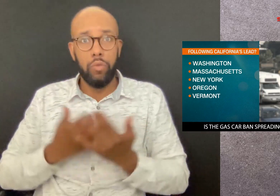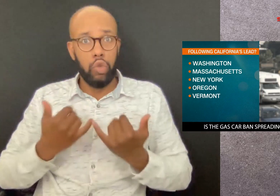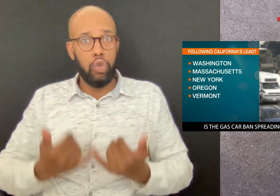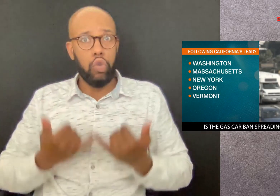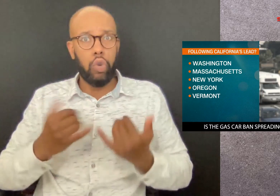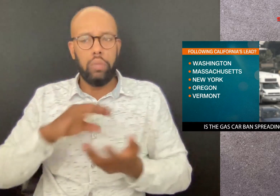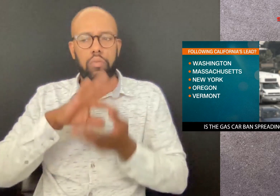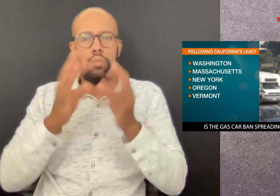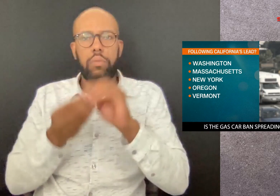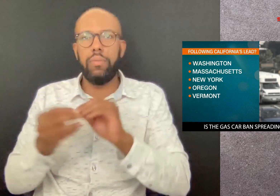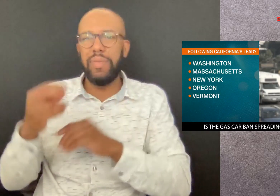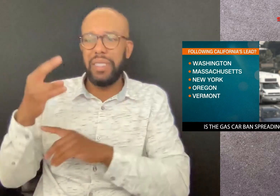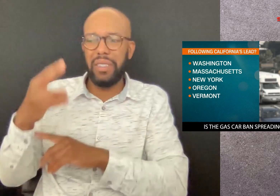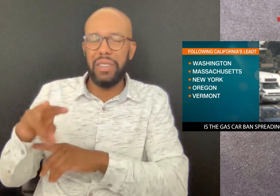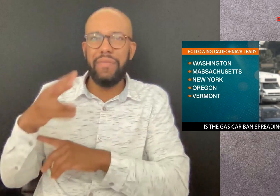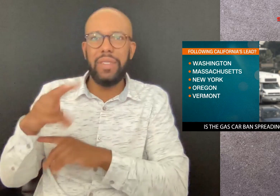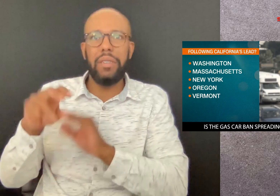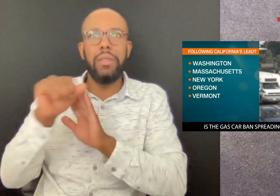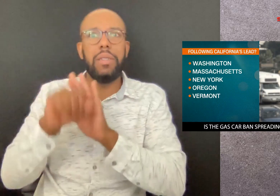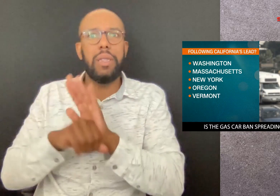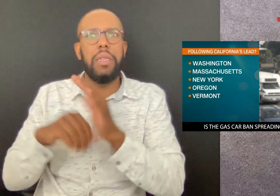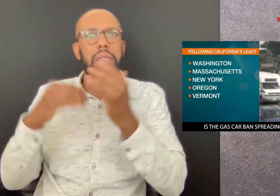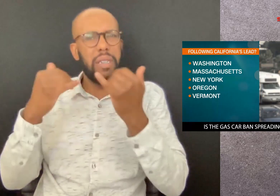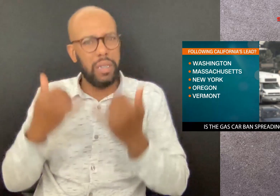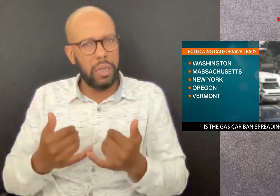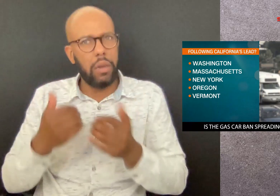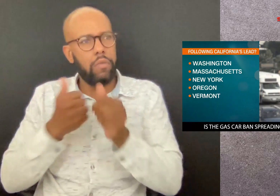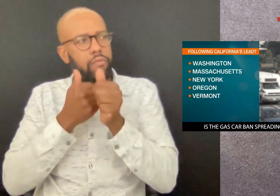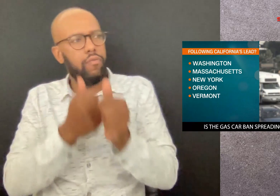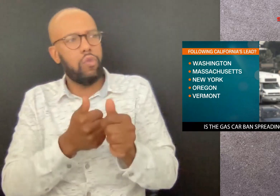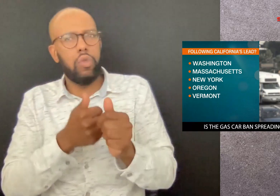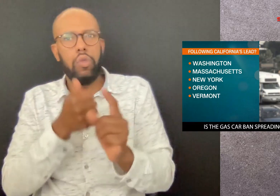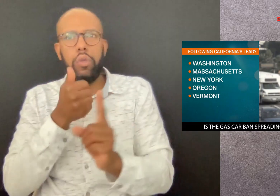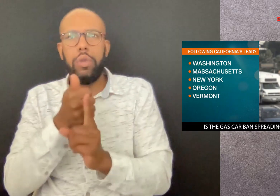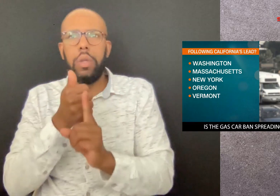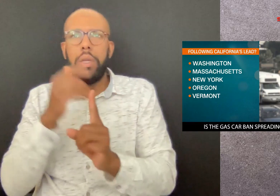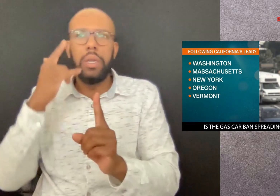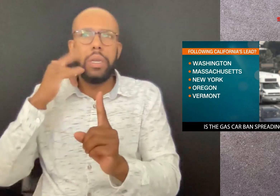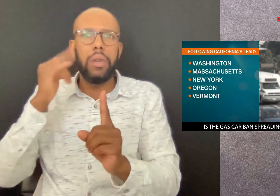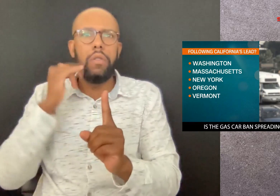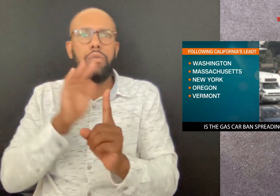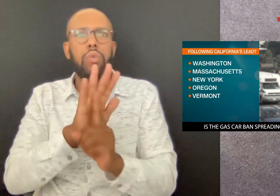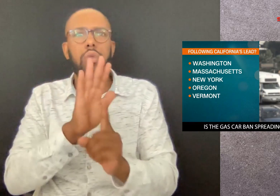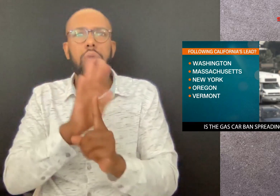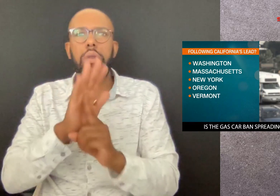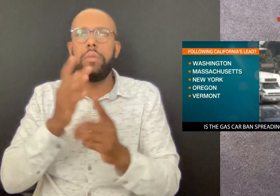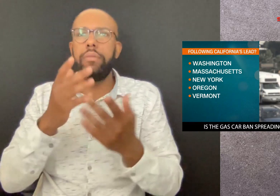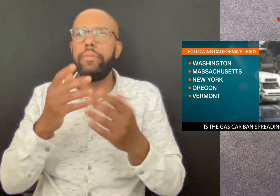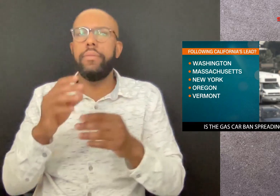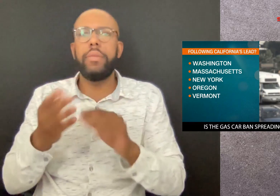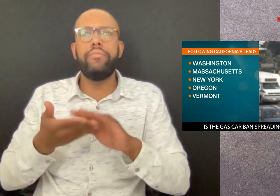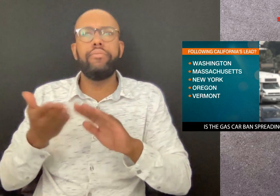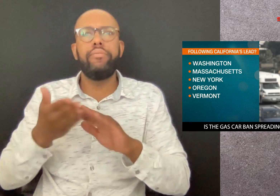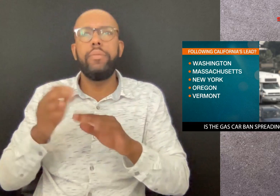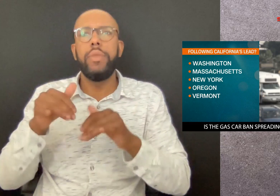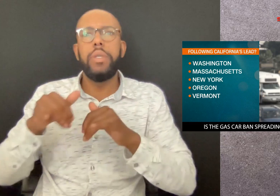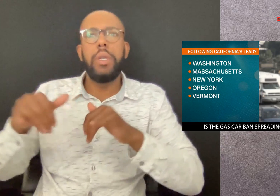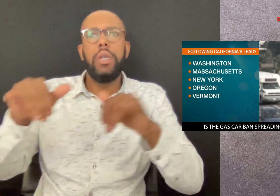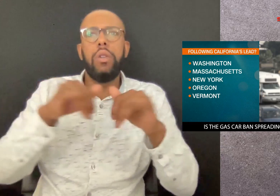currently there are 17 states states that already follow california's car emission standards at least in